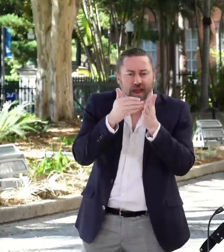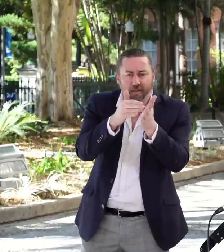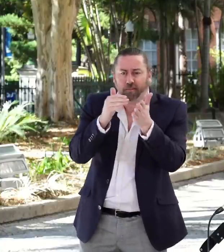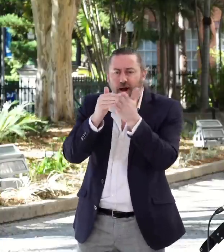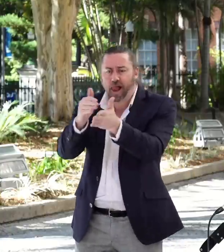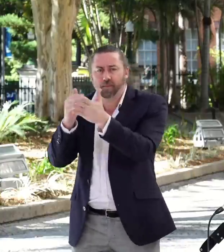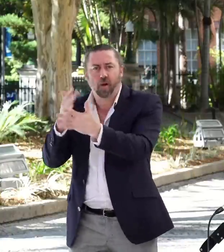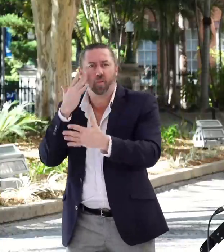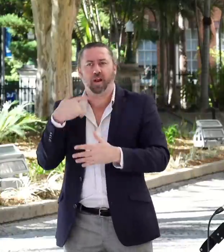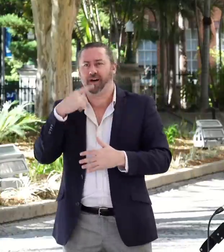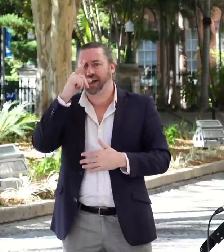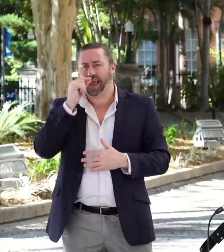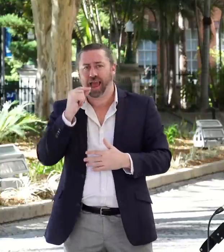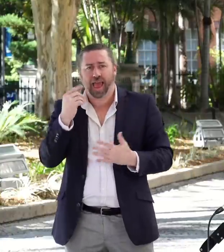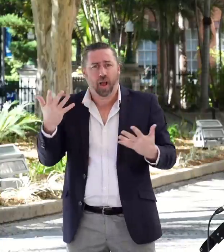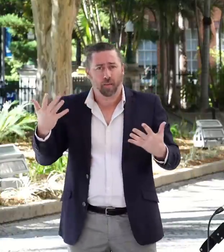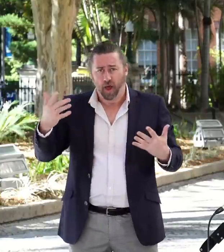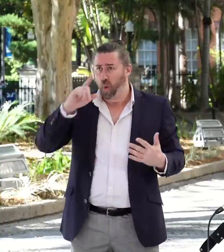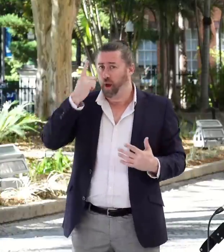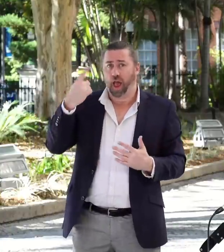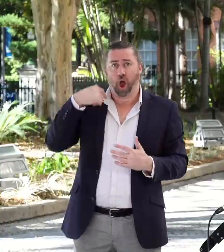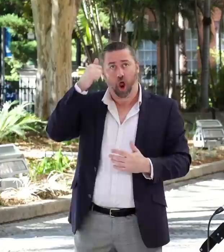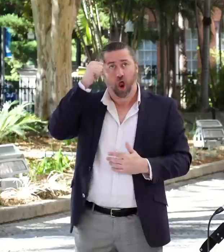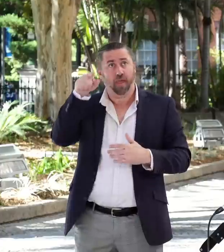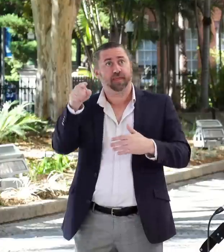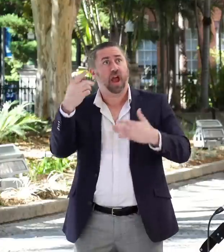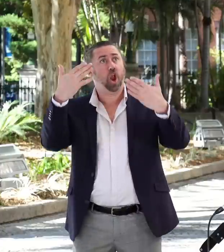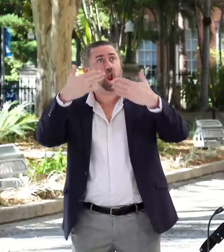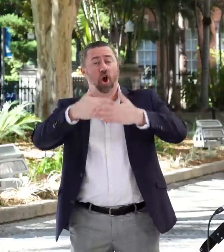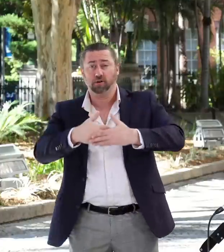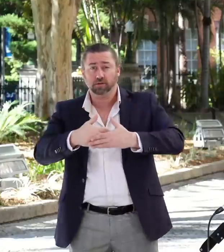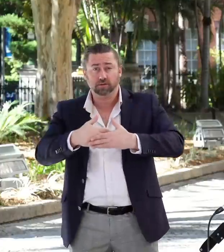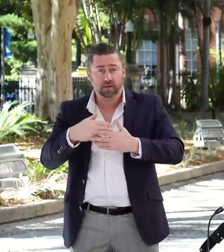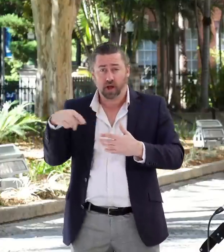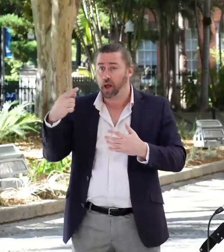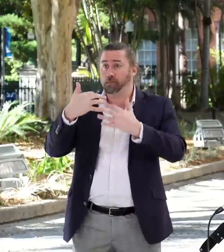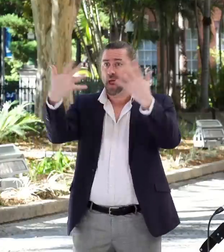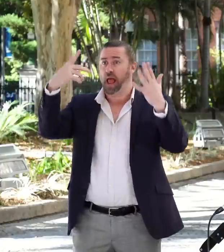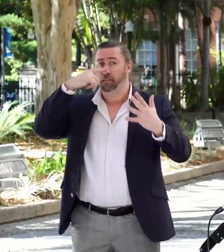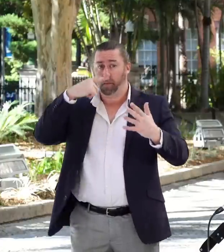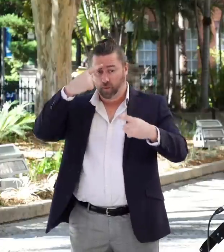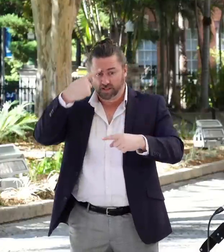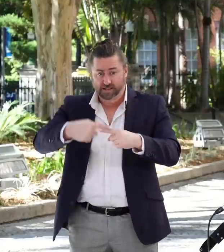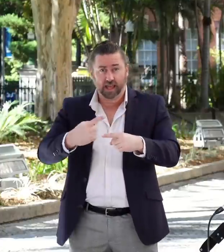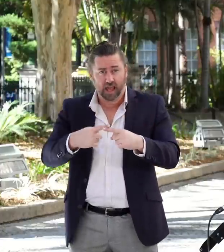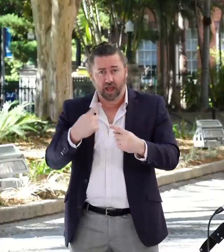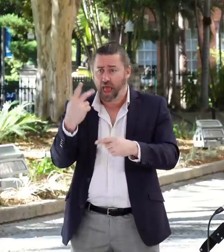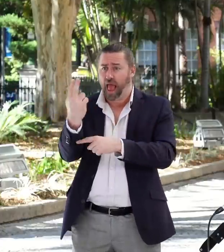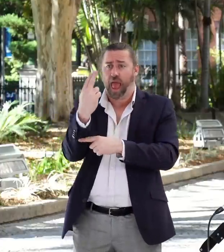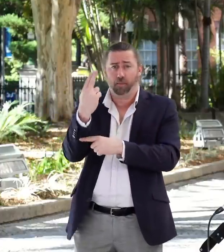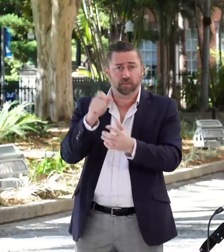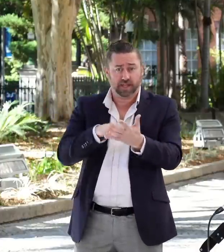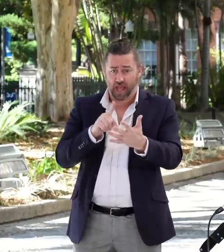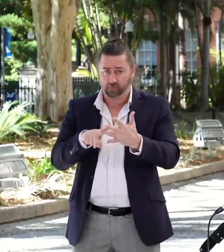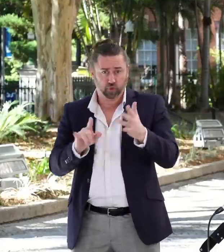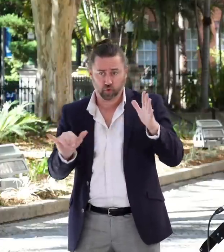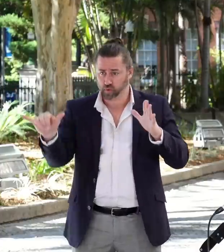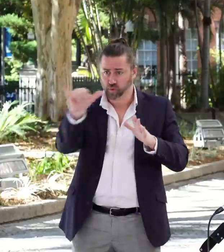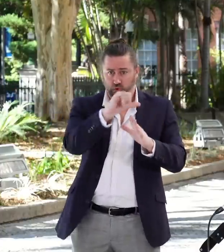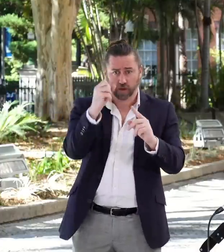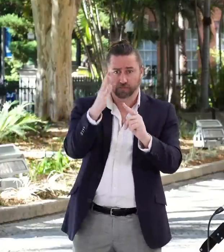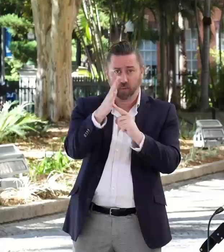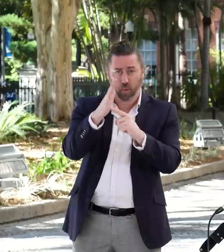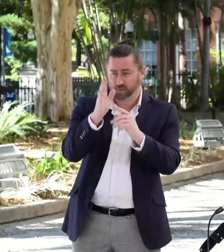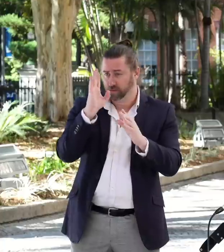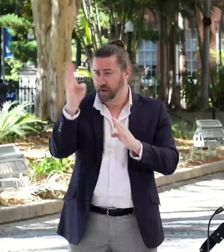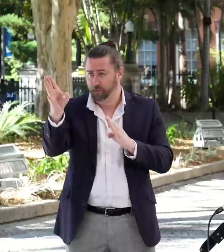times where there is extra demand on our services, and our paramedics do an incredible job in prioritising the